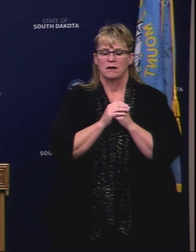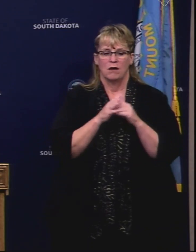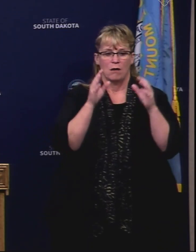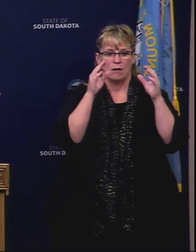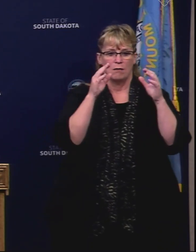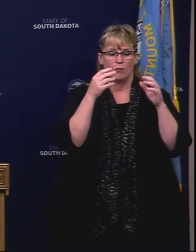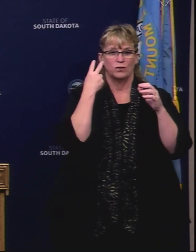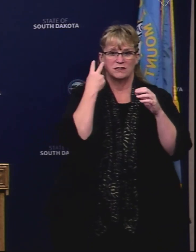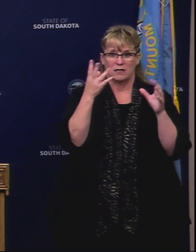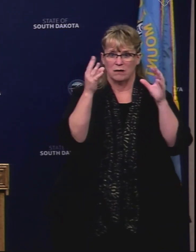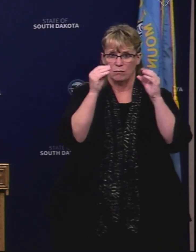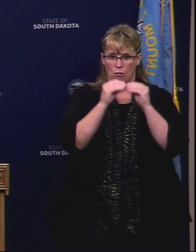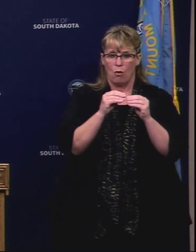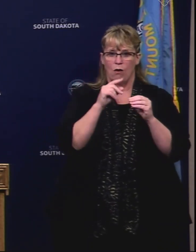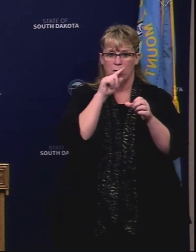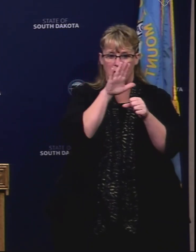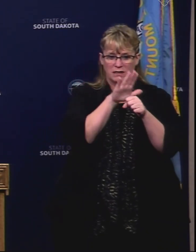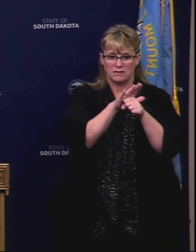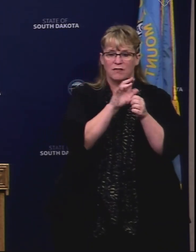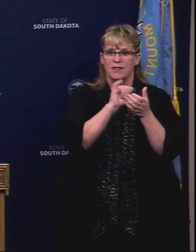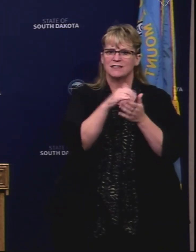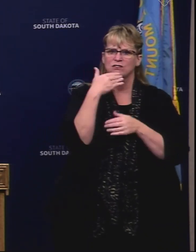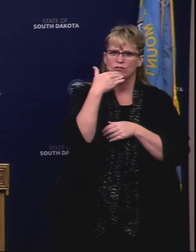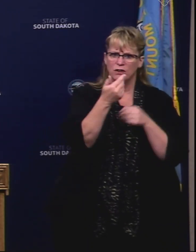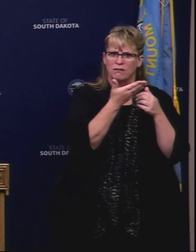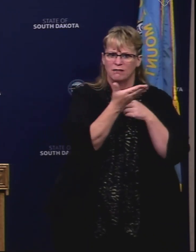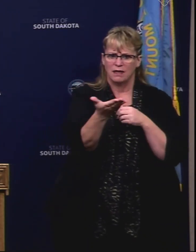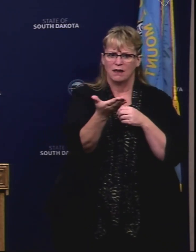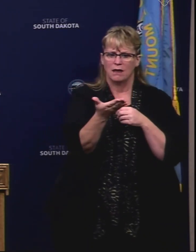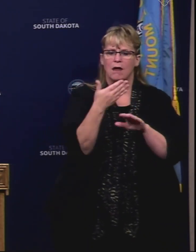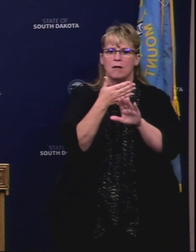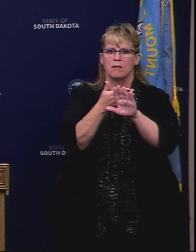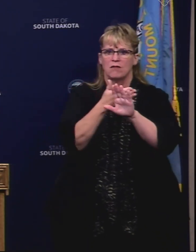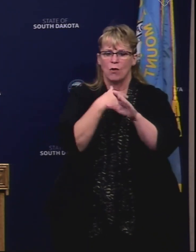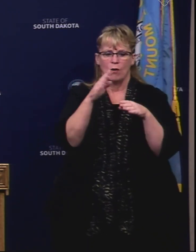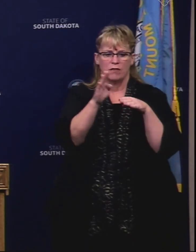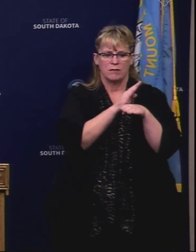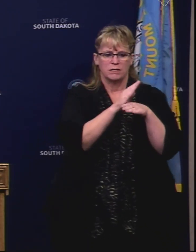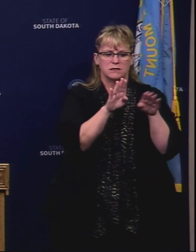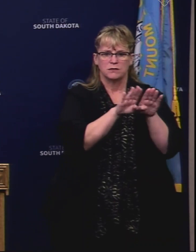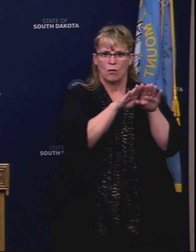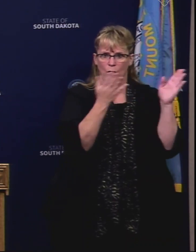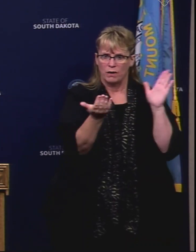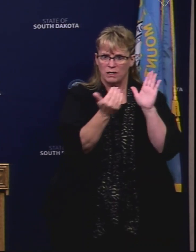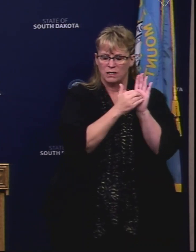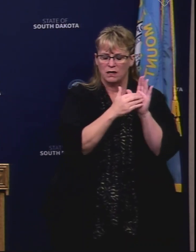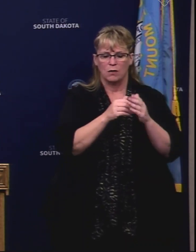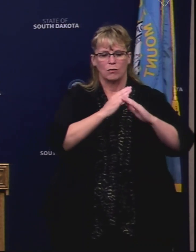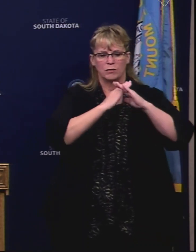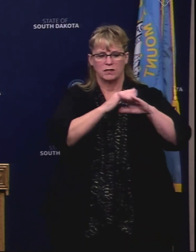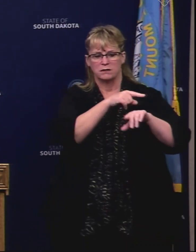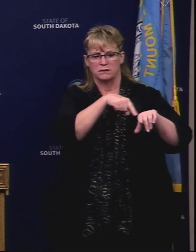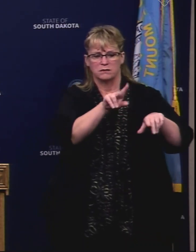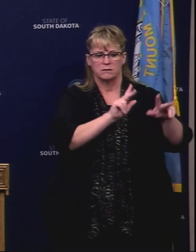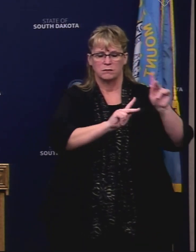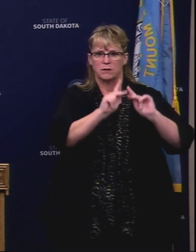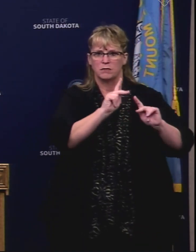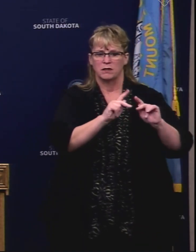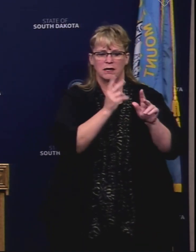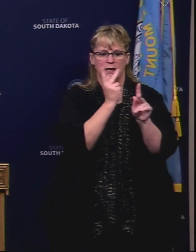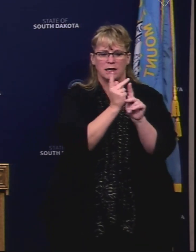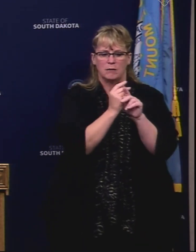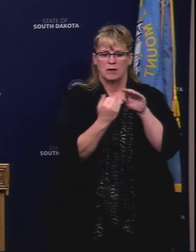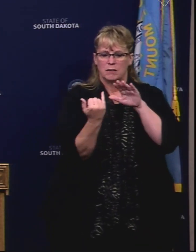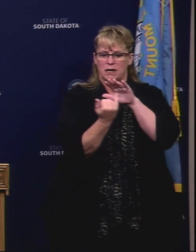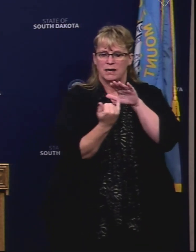is a good thing. It's a good thing because we're identifying them before the plant gets up and running, and we're protecting these folks, keeping them